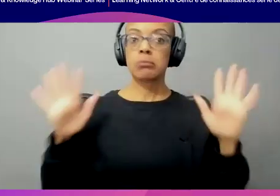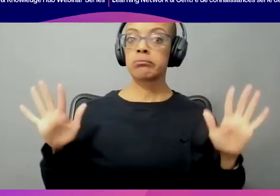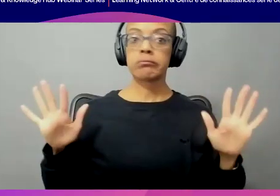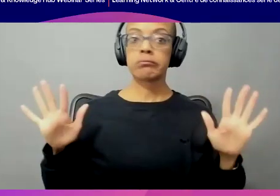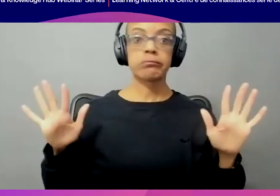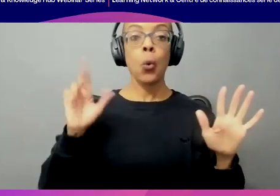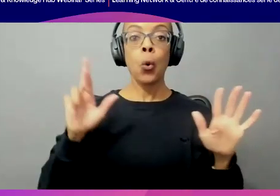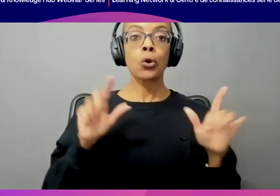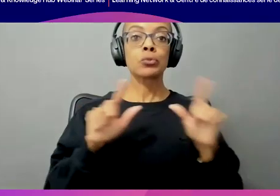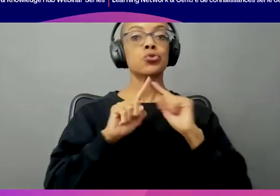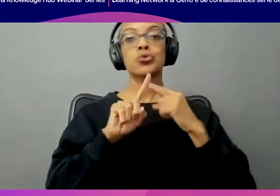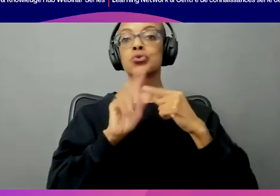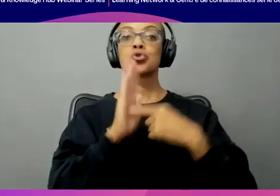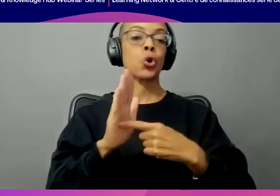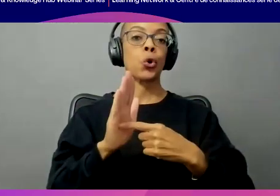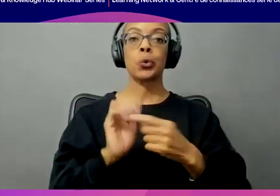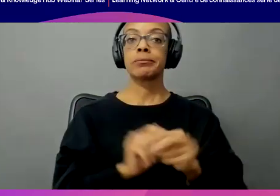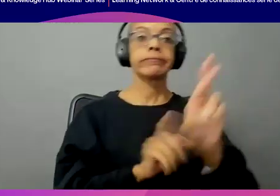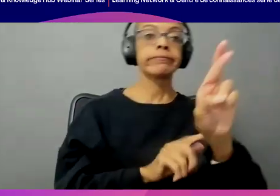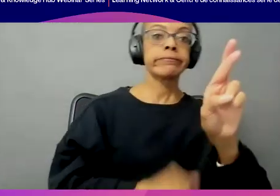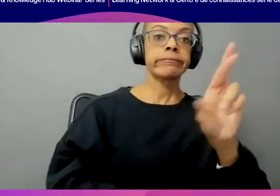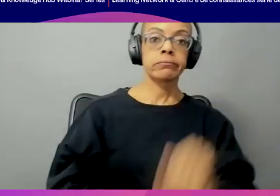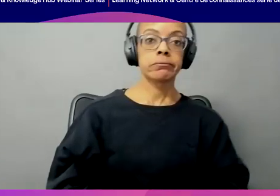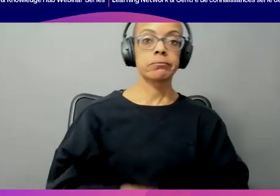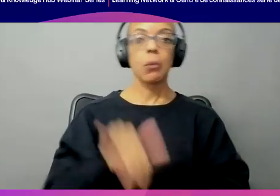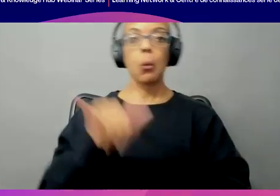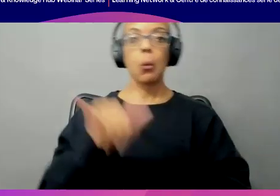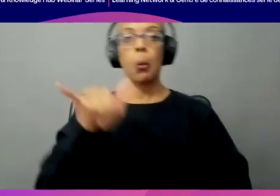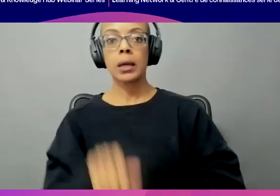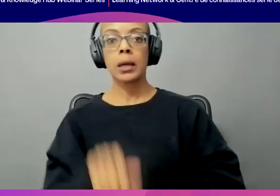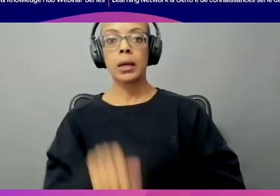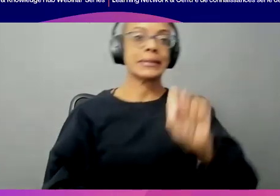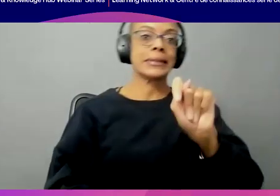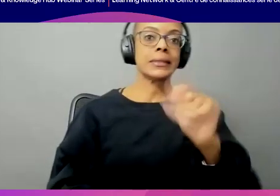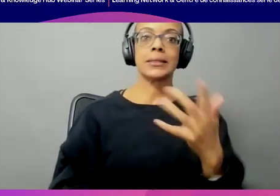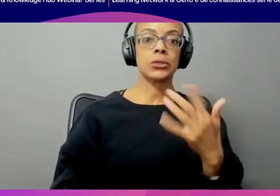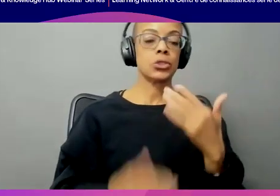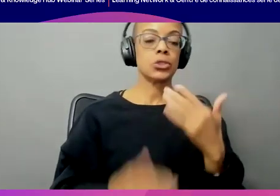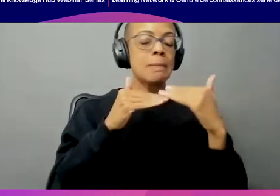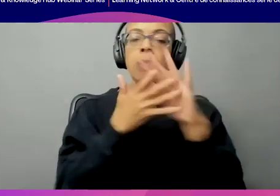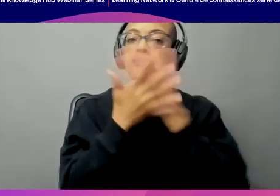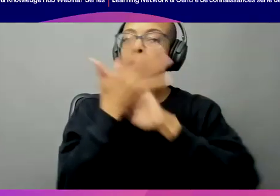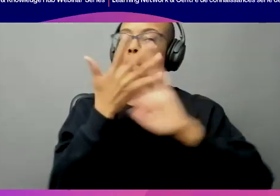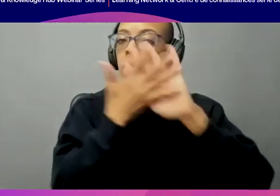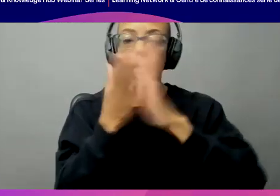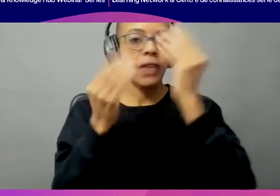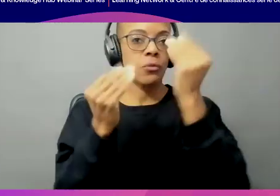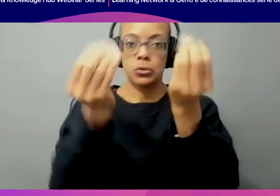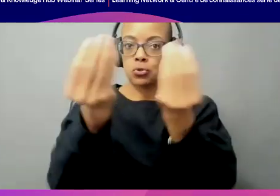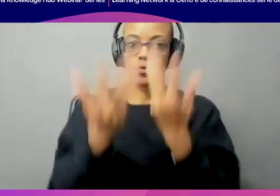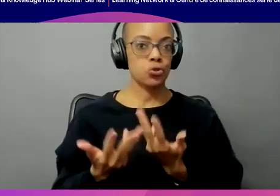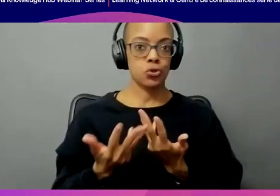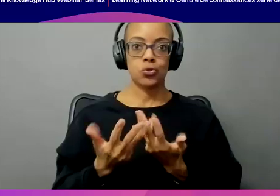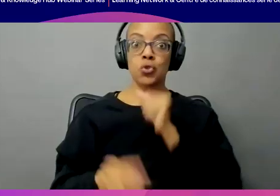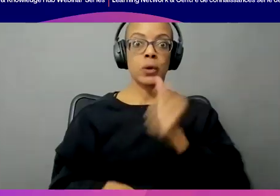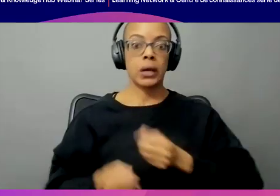to indicate things, as opposed to providing any kind of detailed information about their personal lives. So I think that it comes also